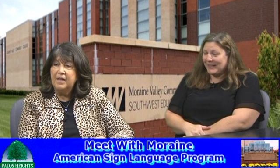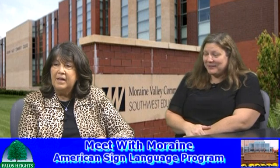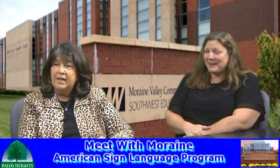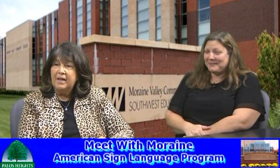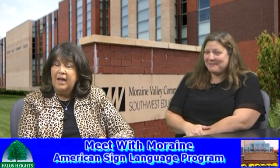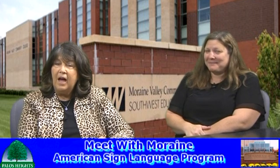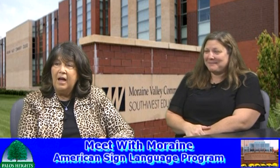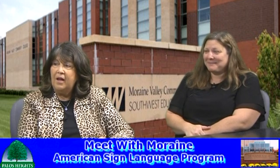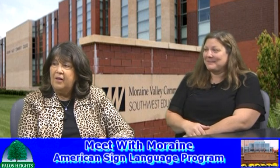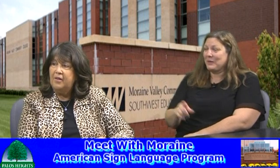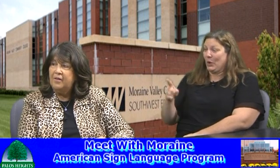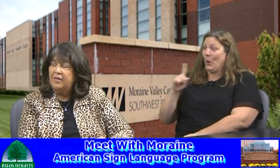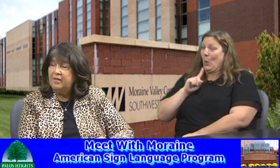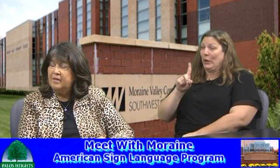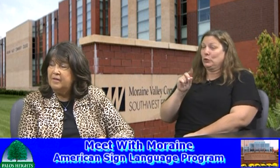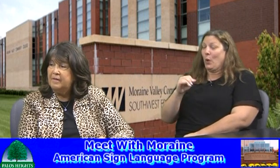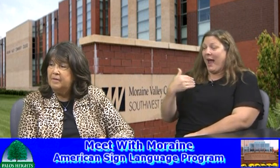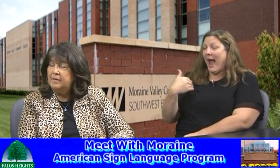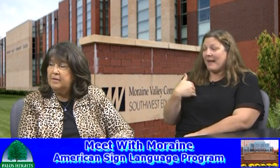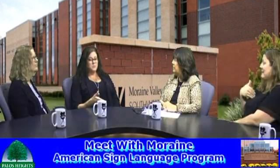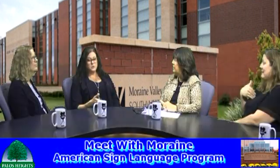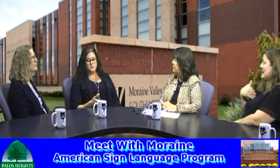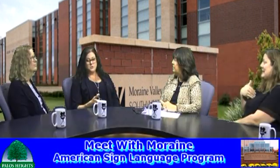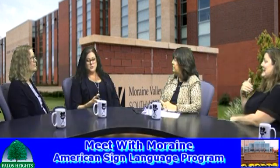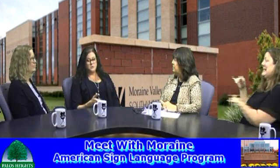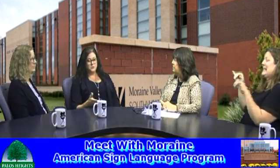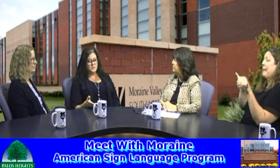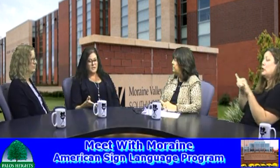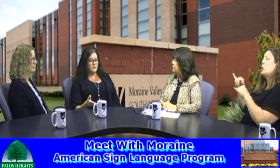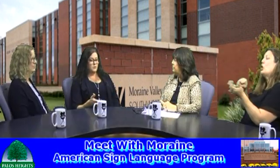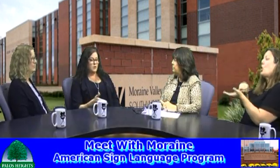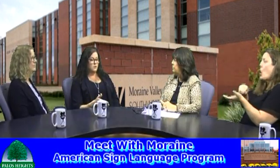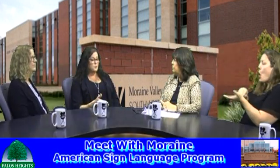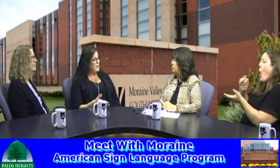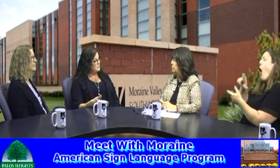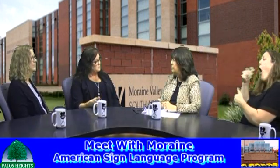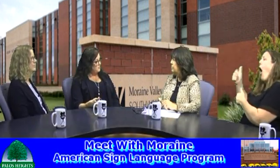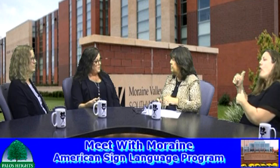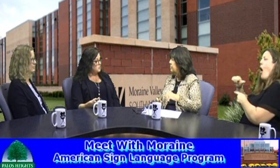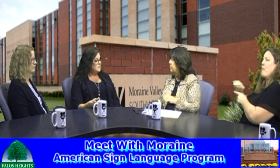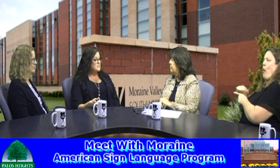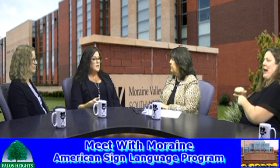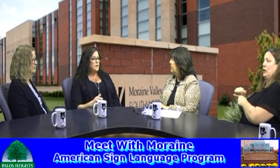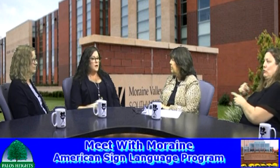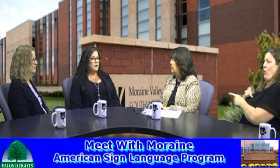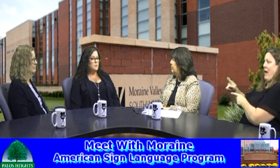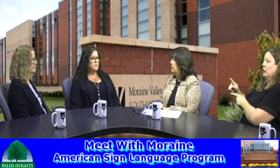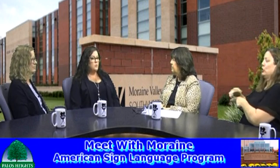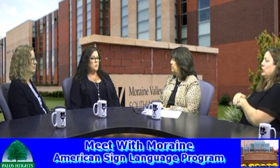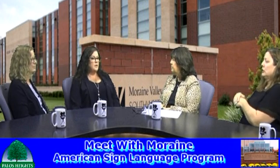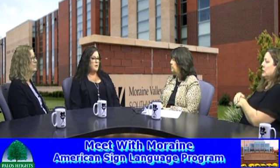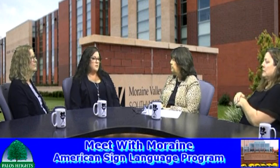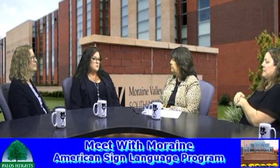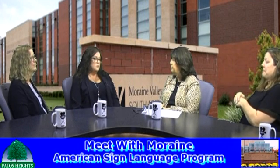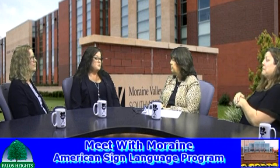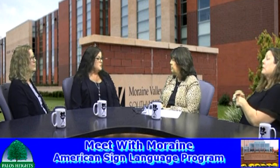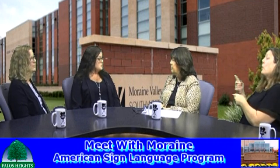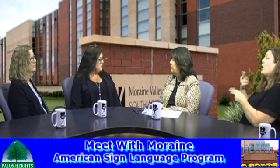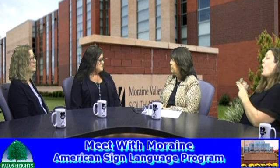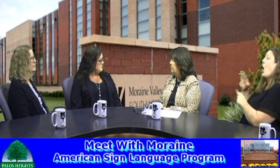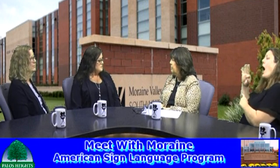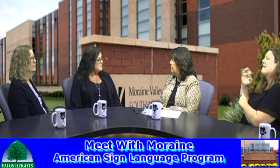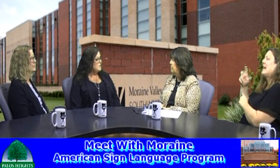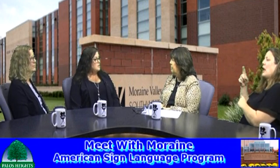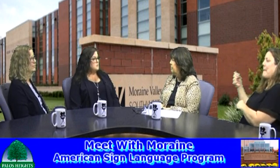That's exactly right. We actually do have, similar to nursing or other practice professions, it's called